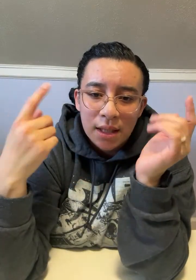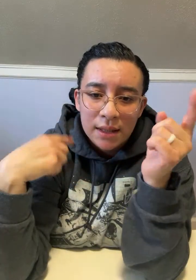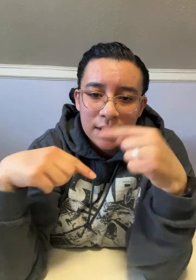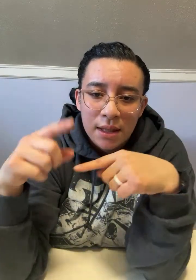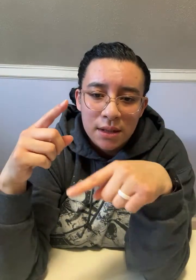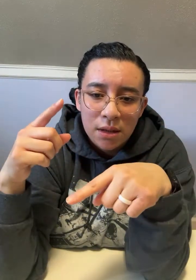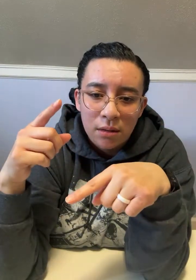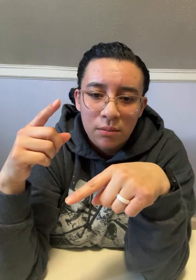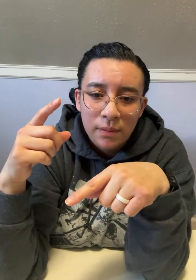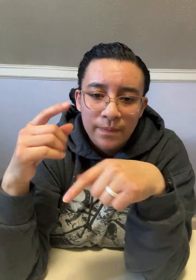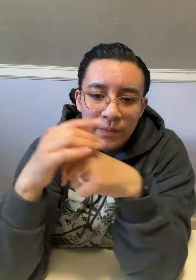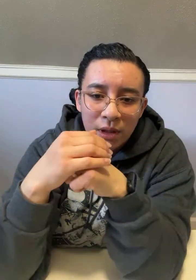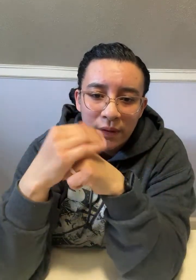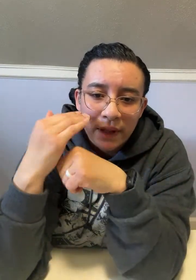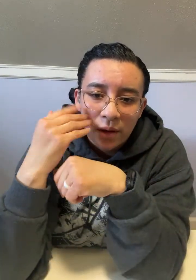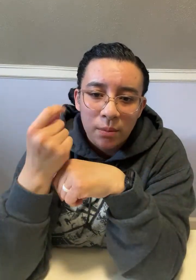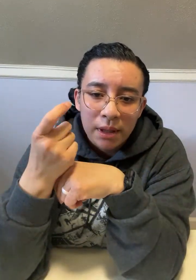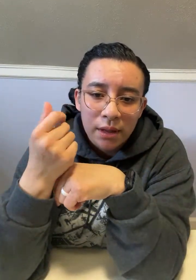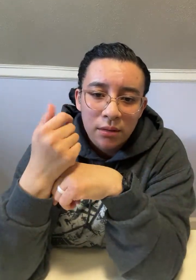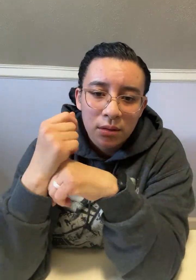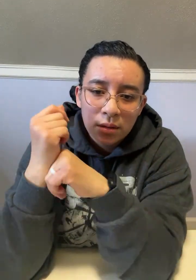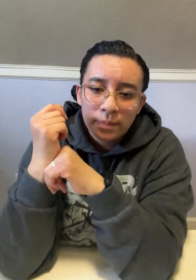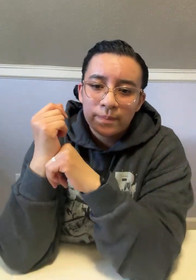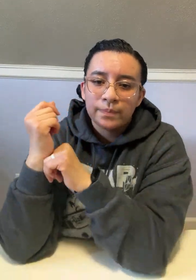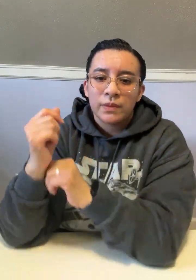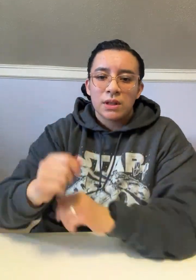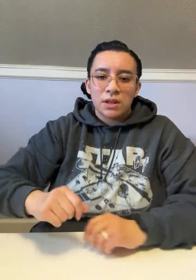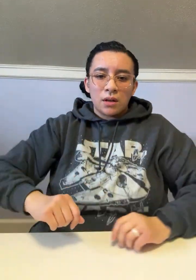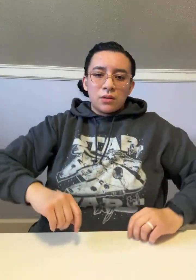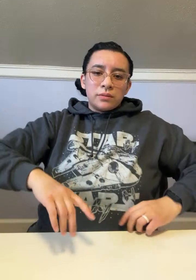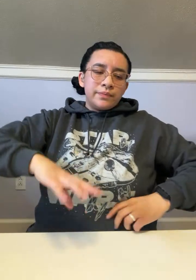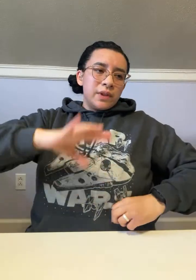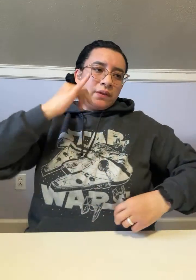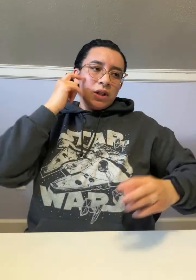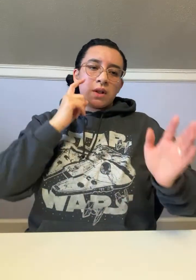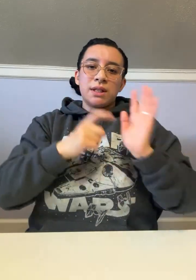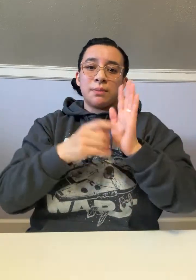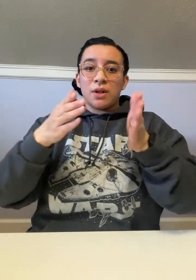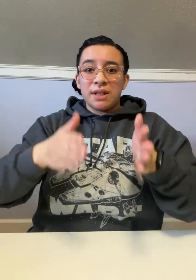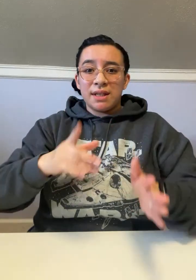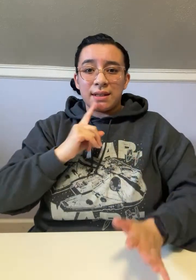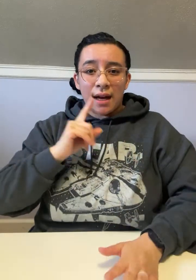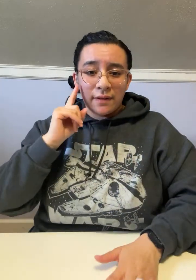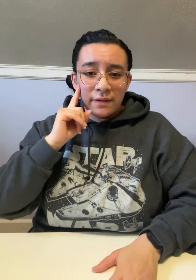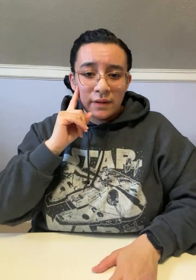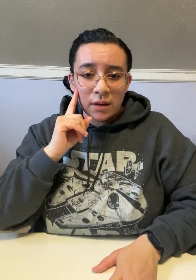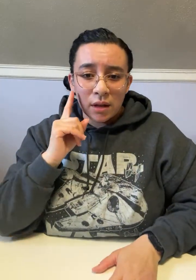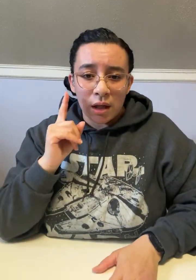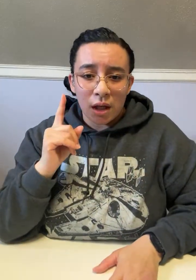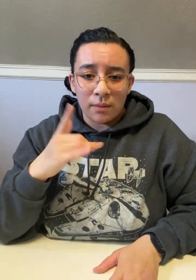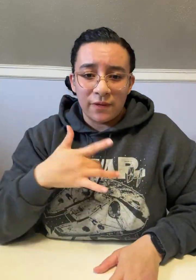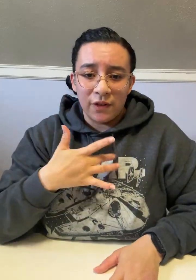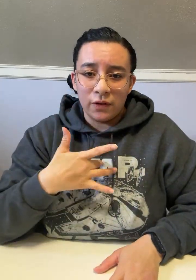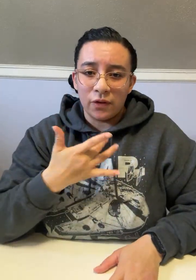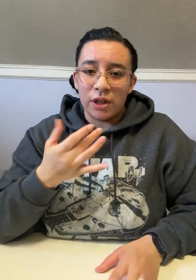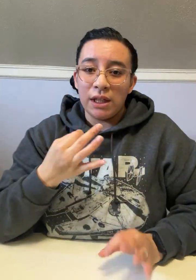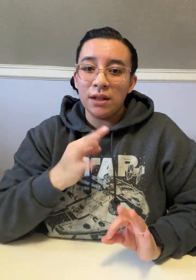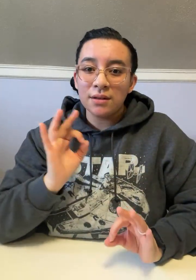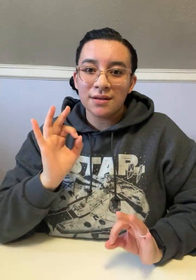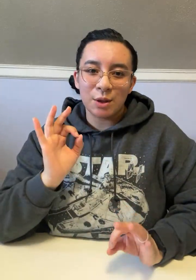can sign to them if I know a bit? So if you know this person is deaf, feel free to,